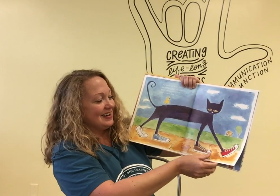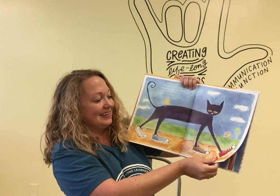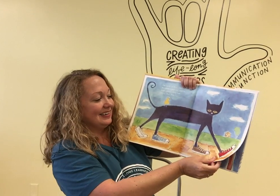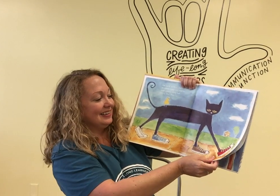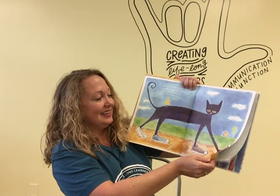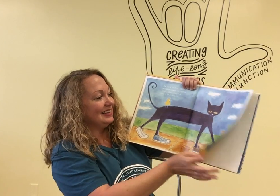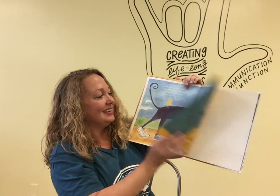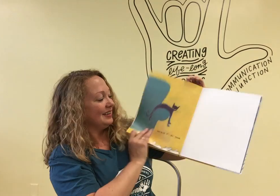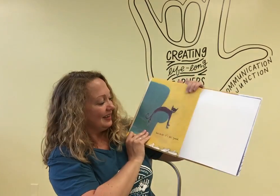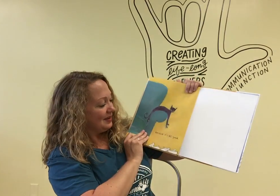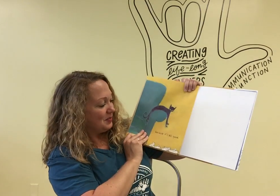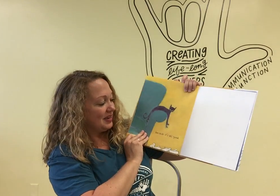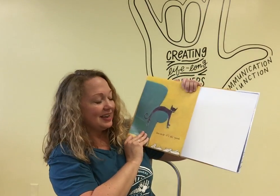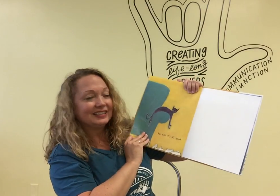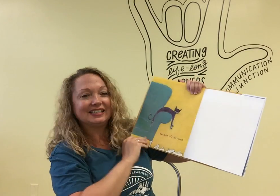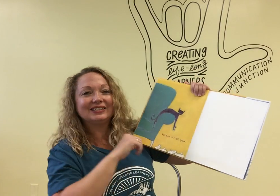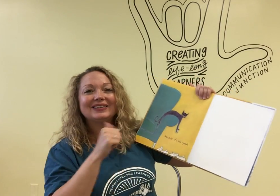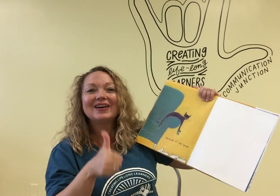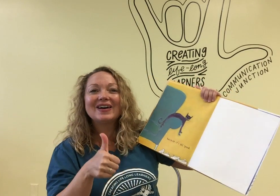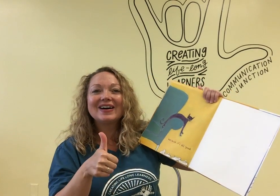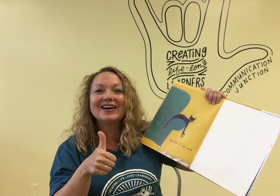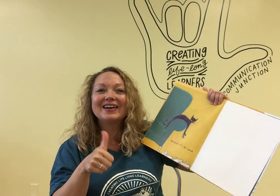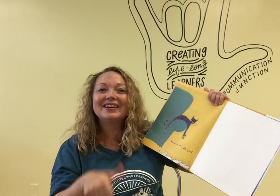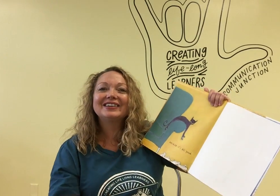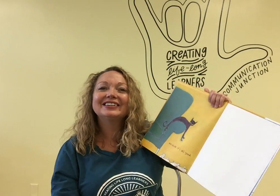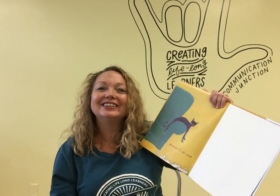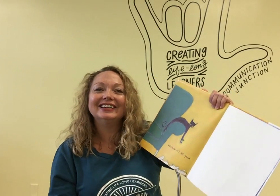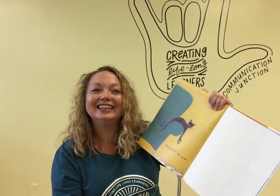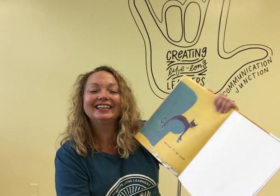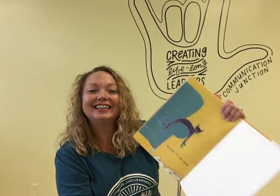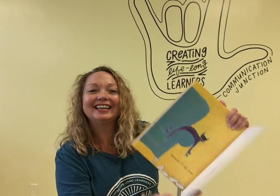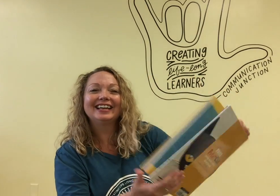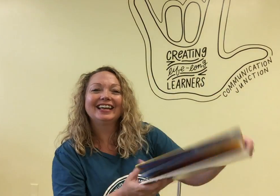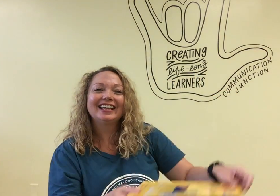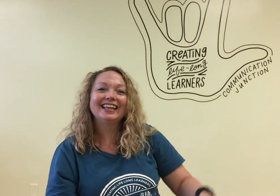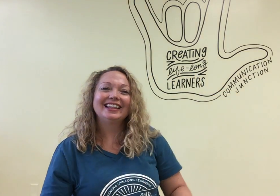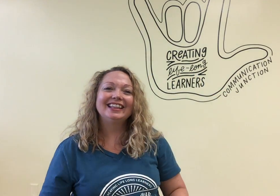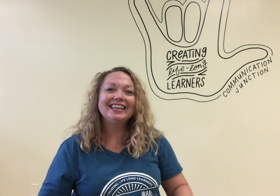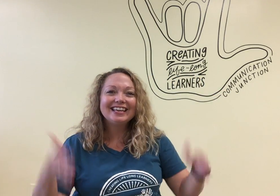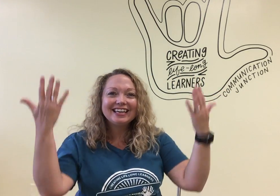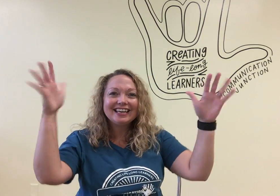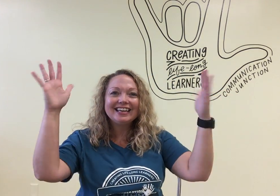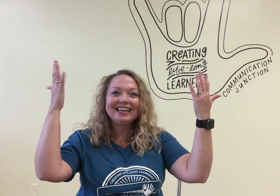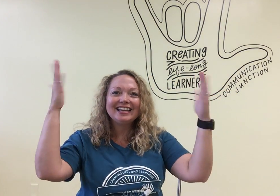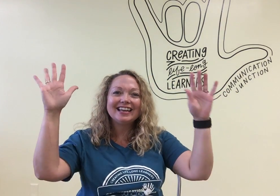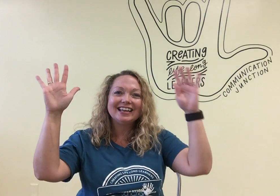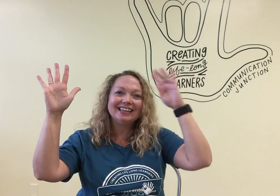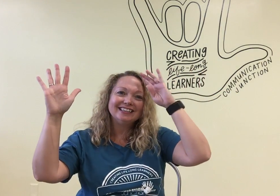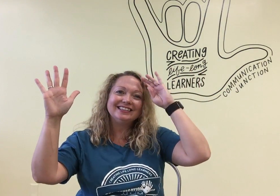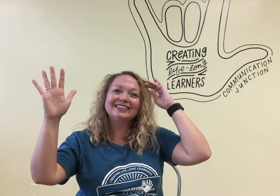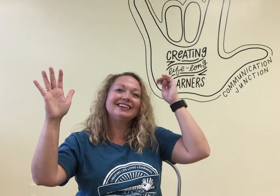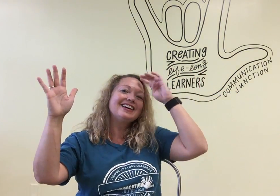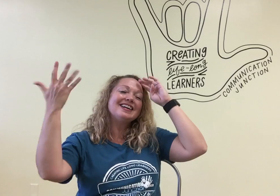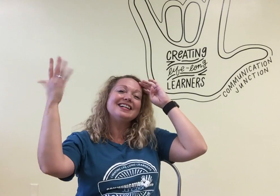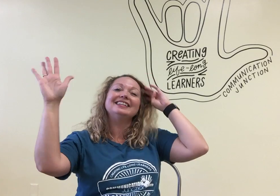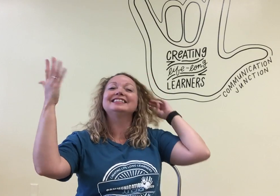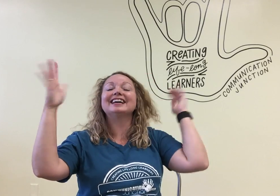song because it's all good. The end. All